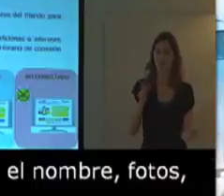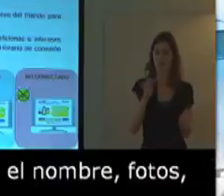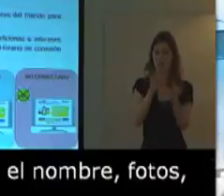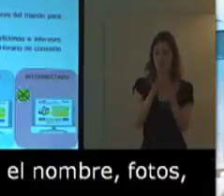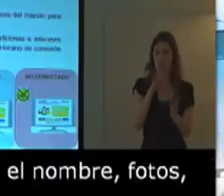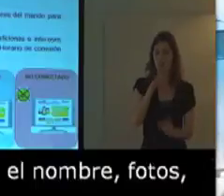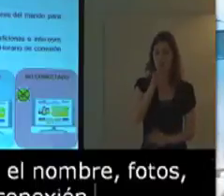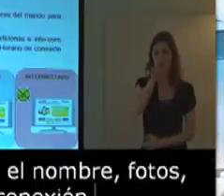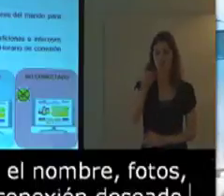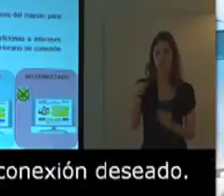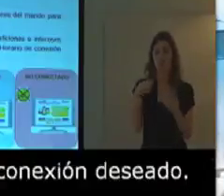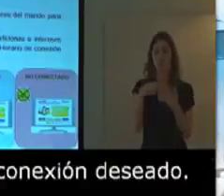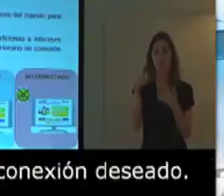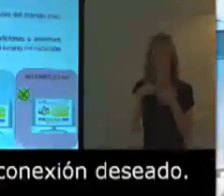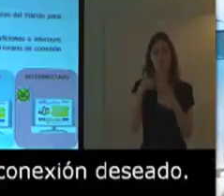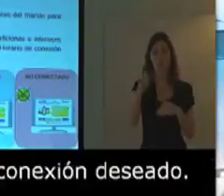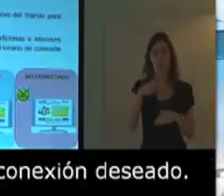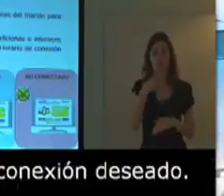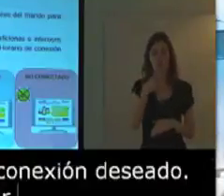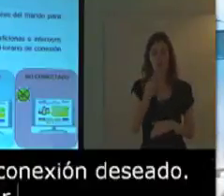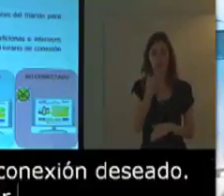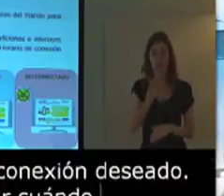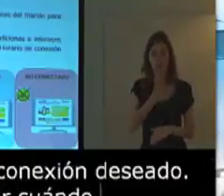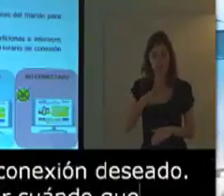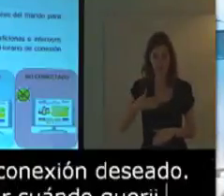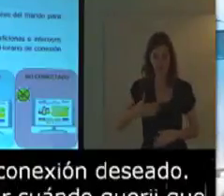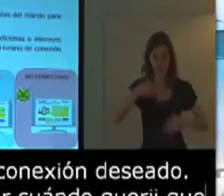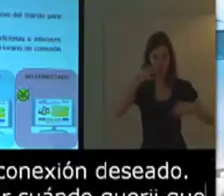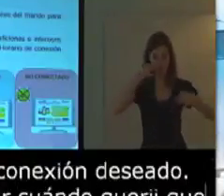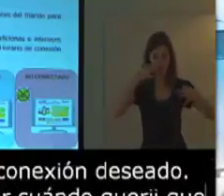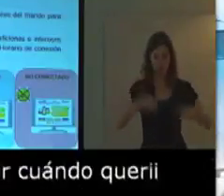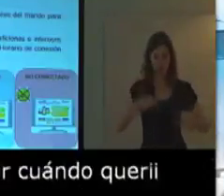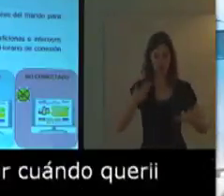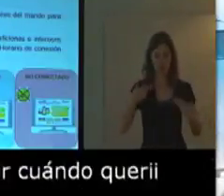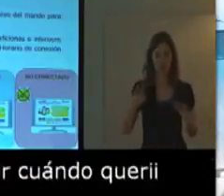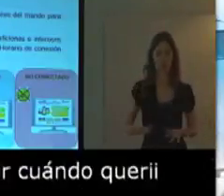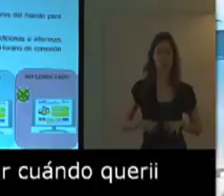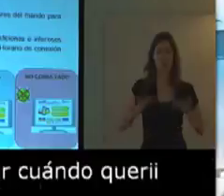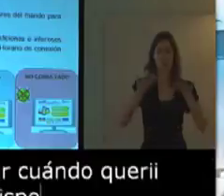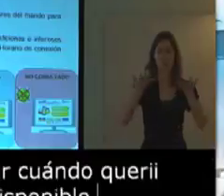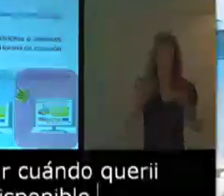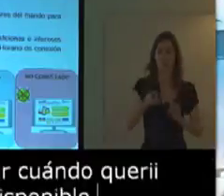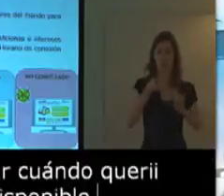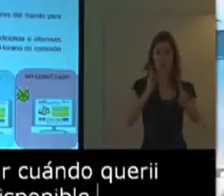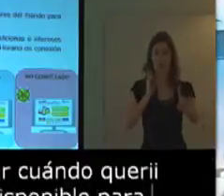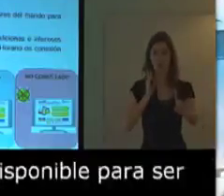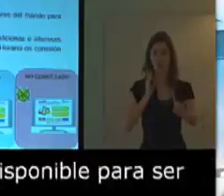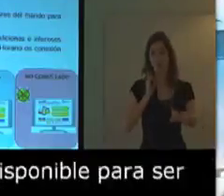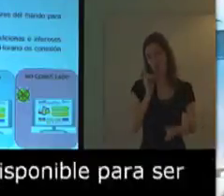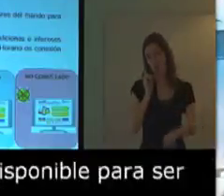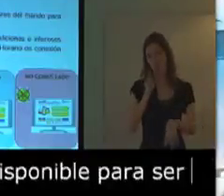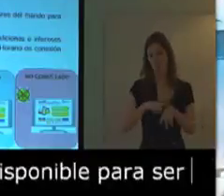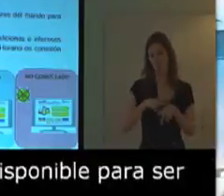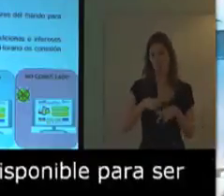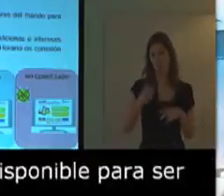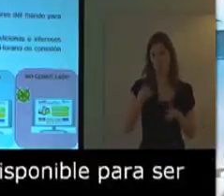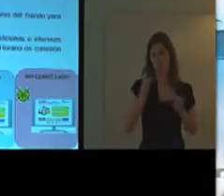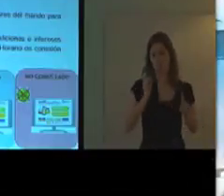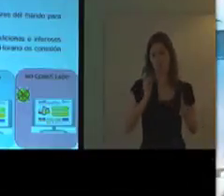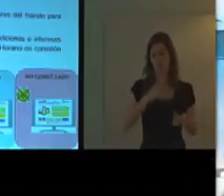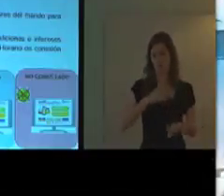hobbies, and also when they want to be contacted. What time frame of the day they want to be reached.